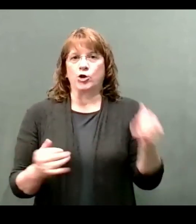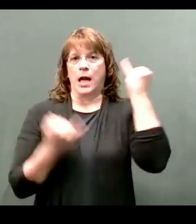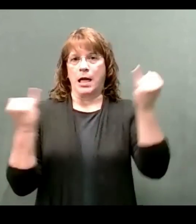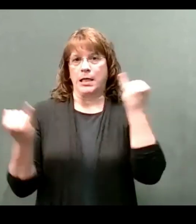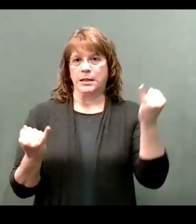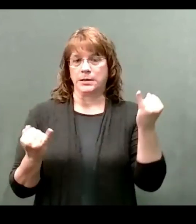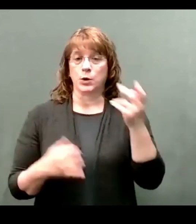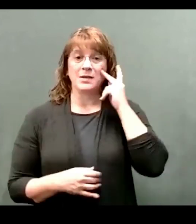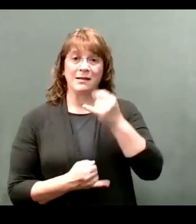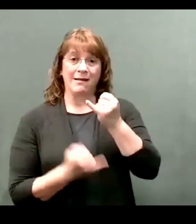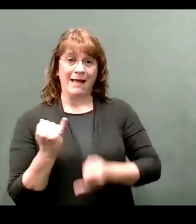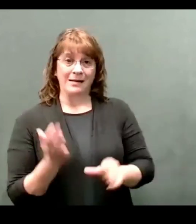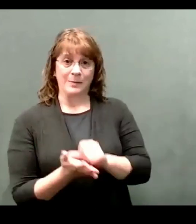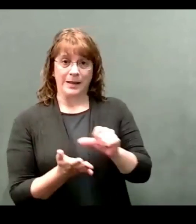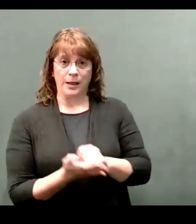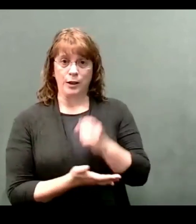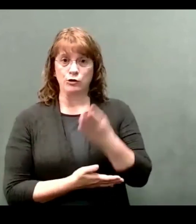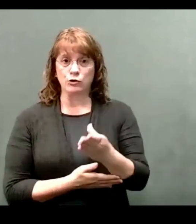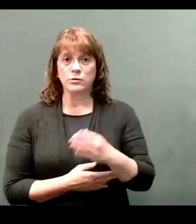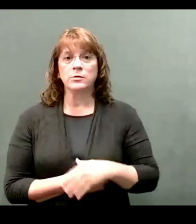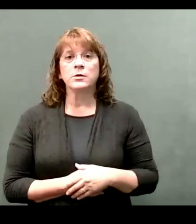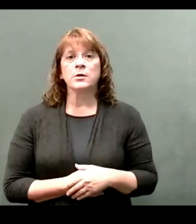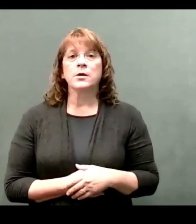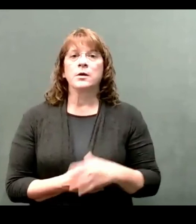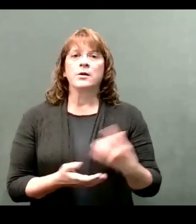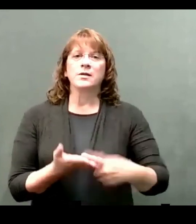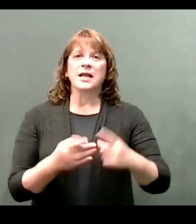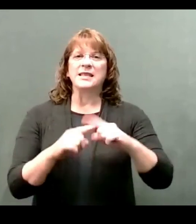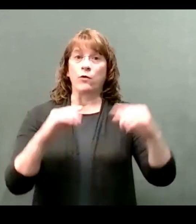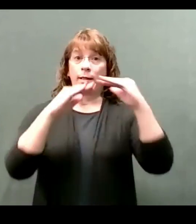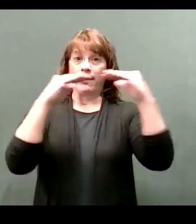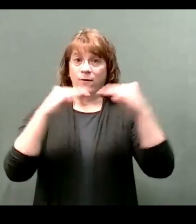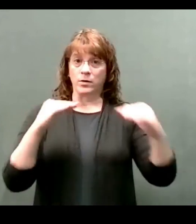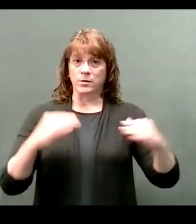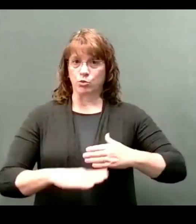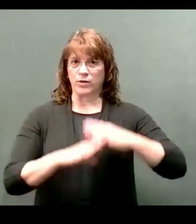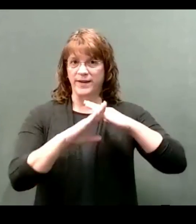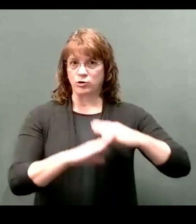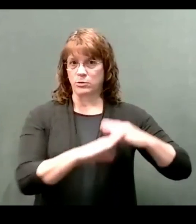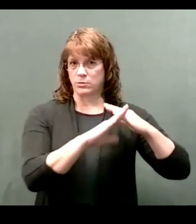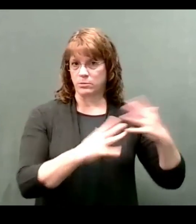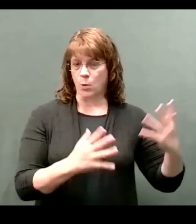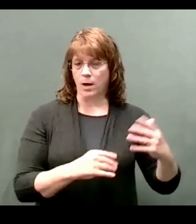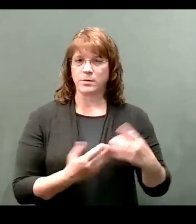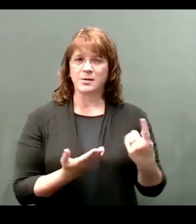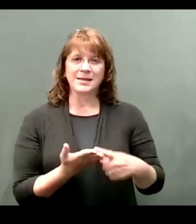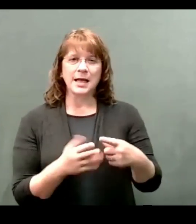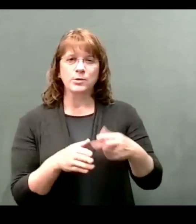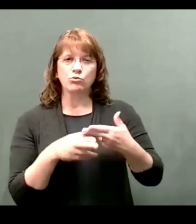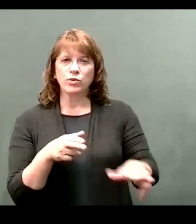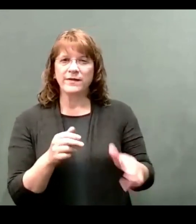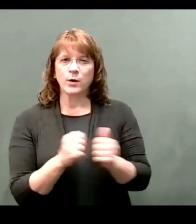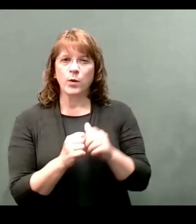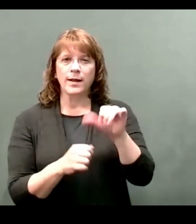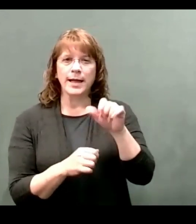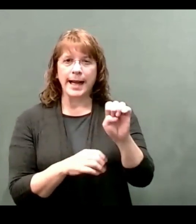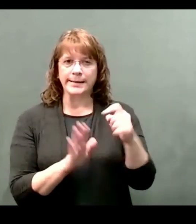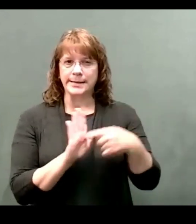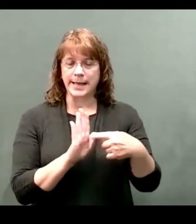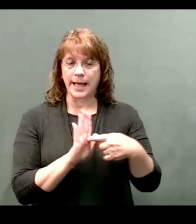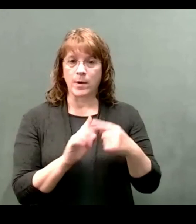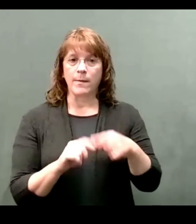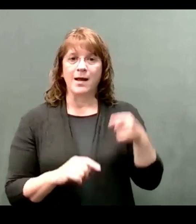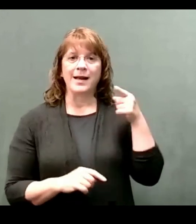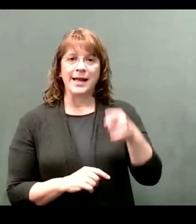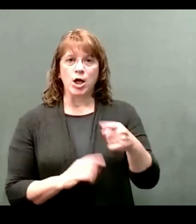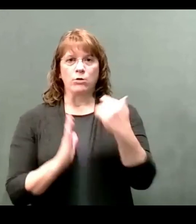you'll see here on this last page that we once again talked about the different levels of prevention. This I talked about briefly when I went through that case example,